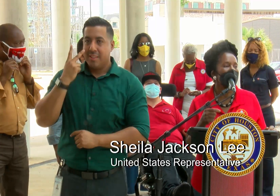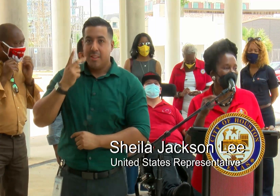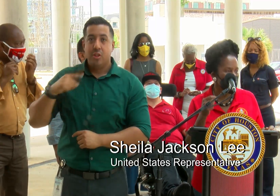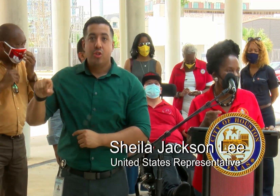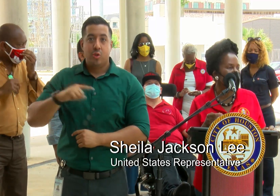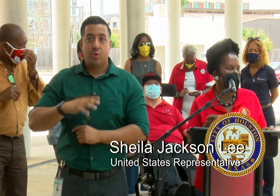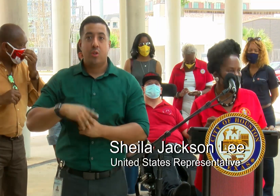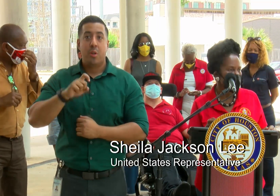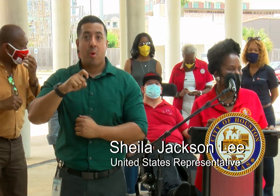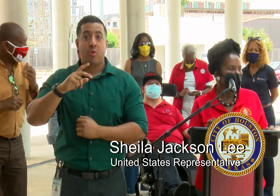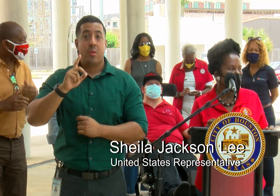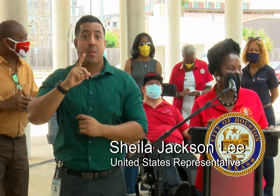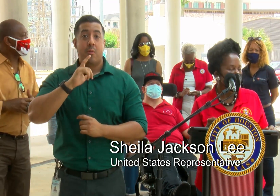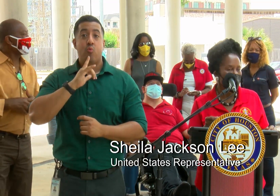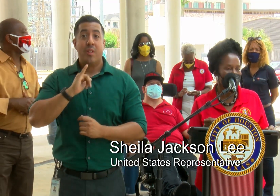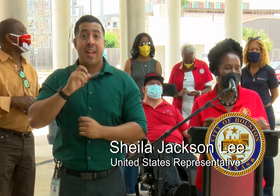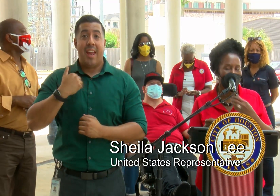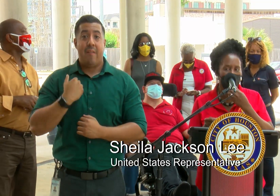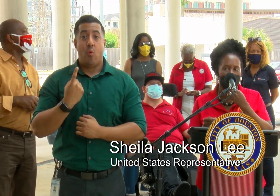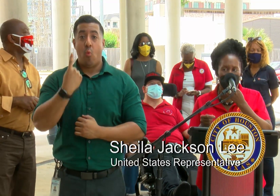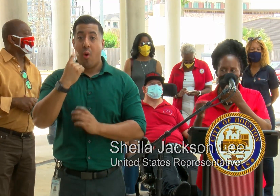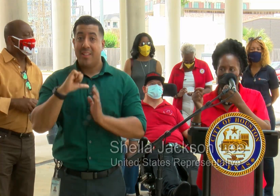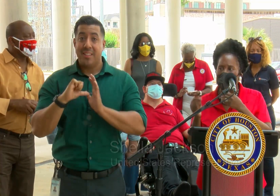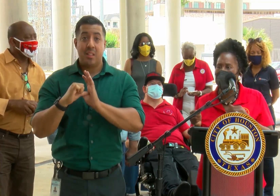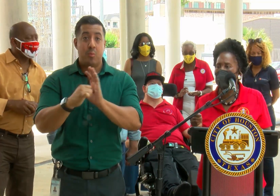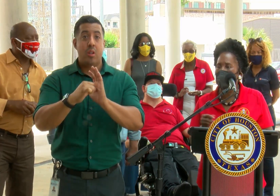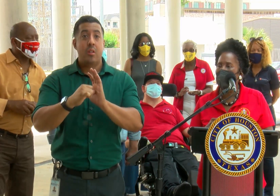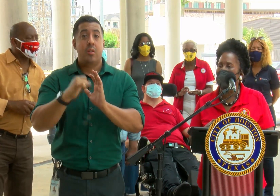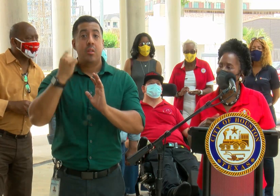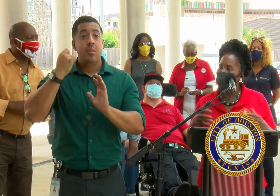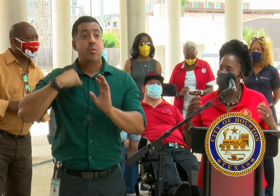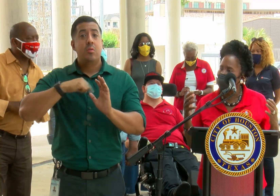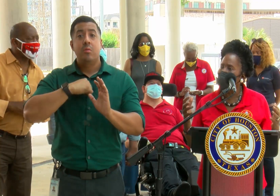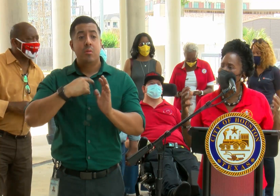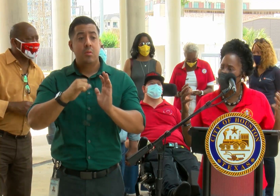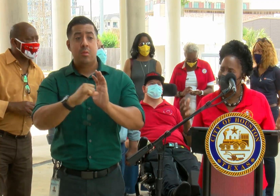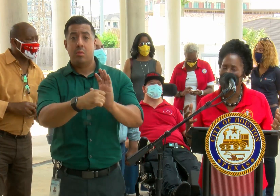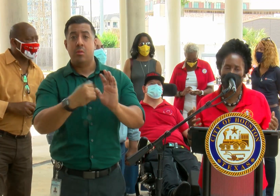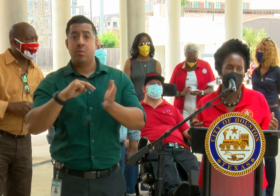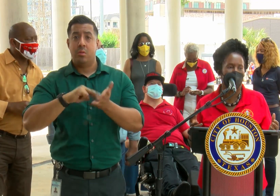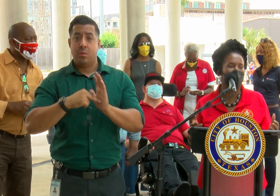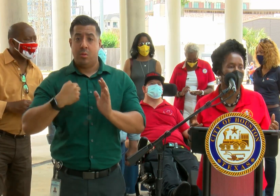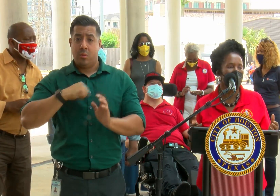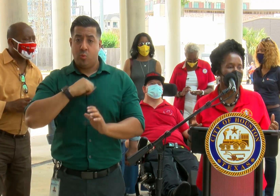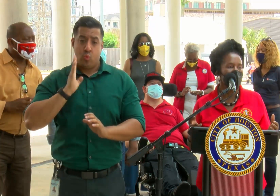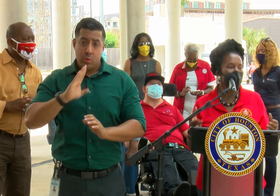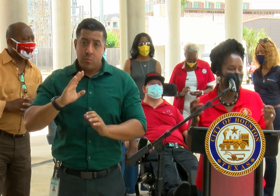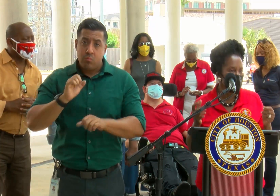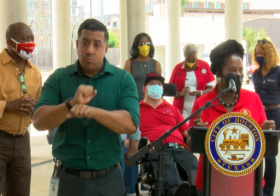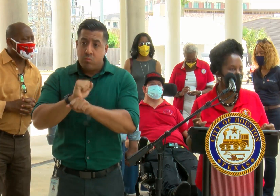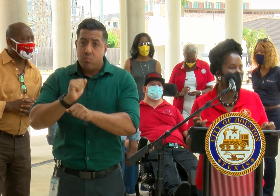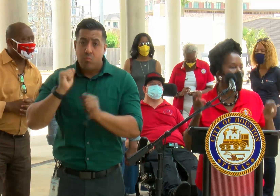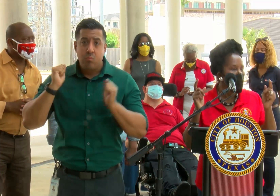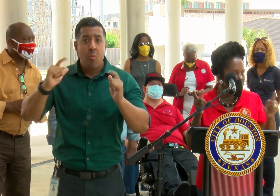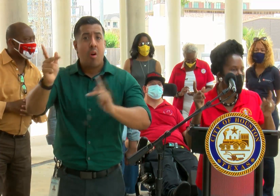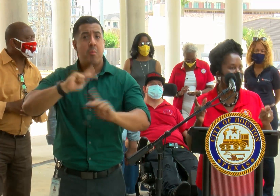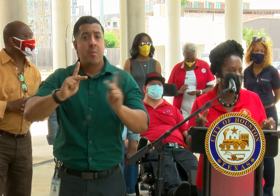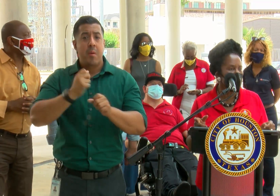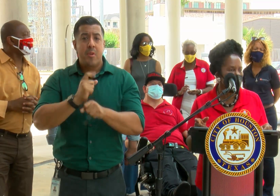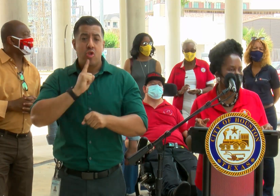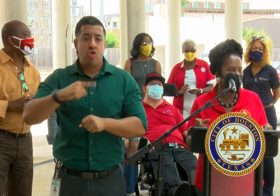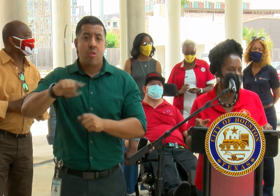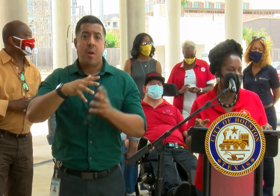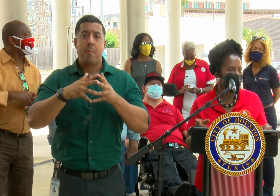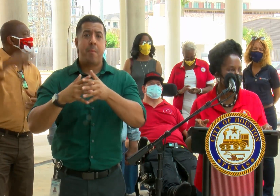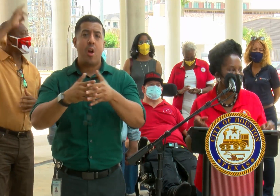singular expression, Gabe, that we will go anywhere and we will work with all people to ensure that America